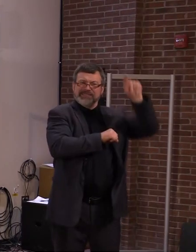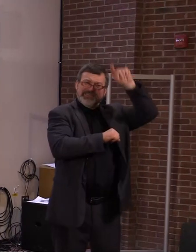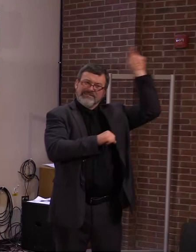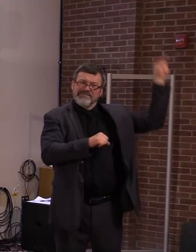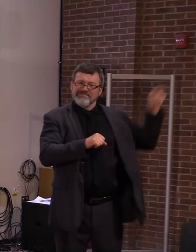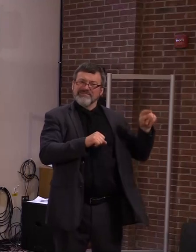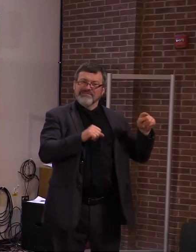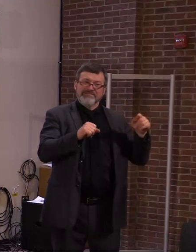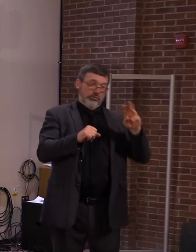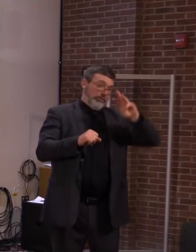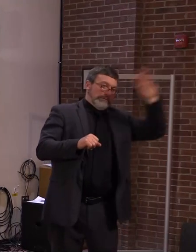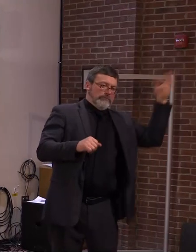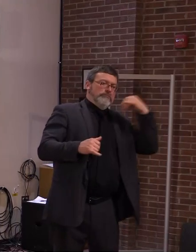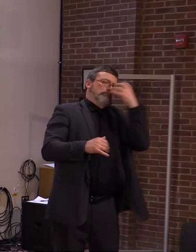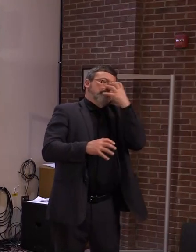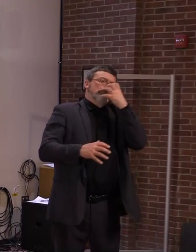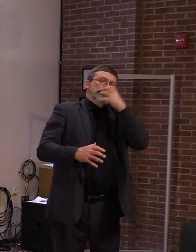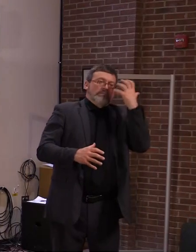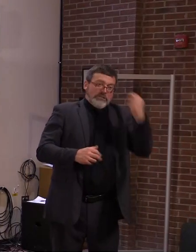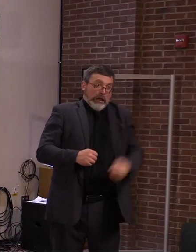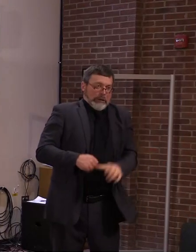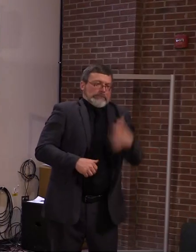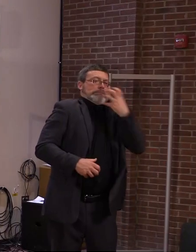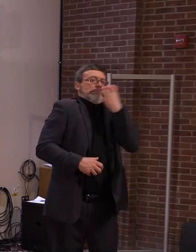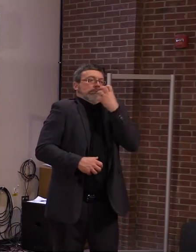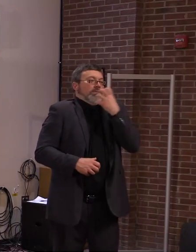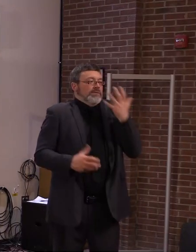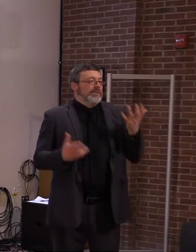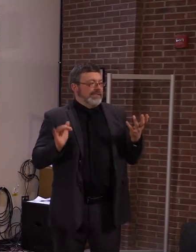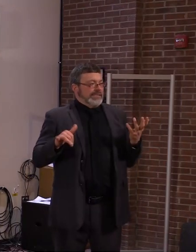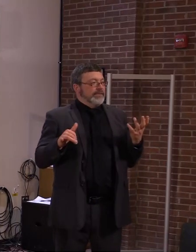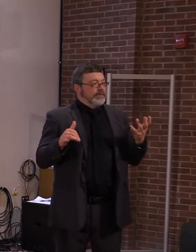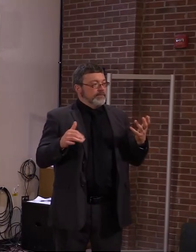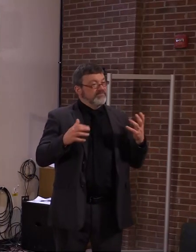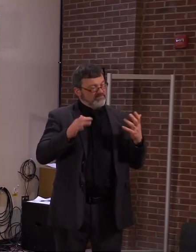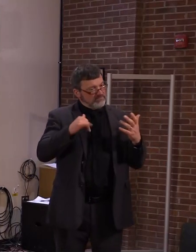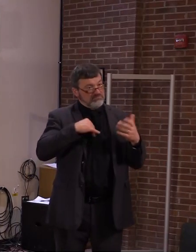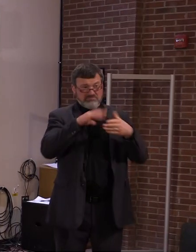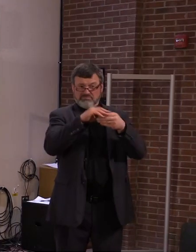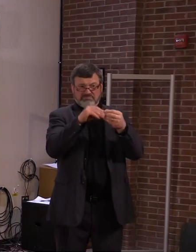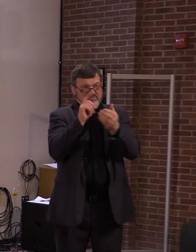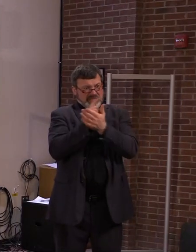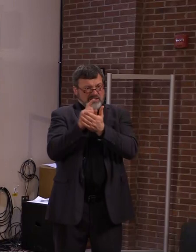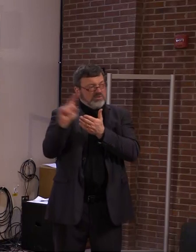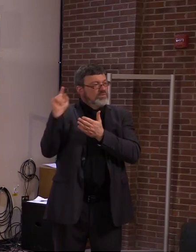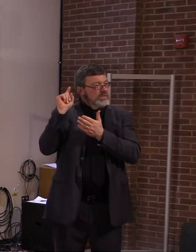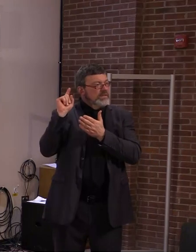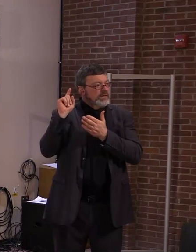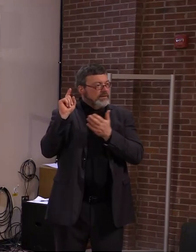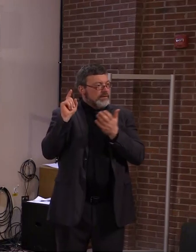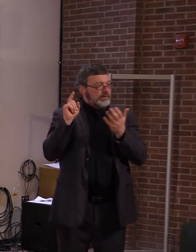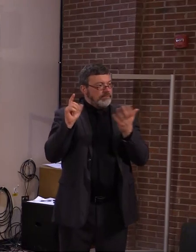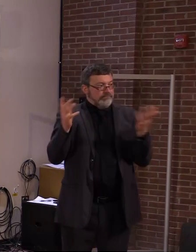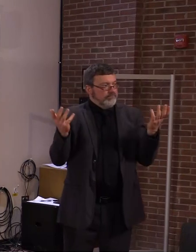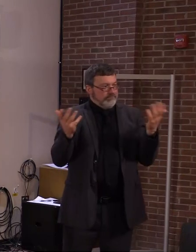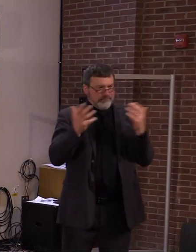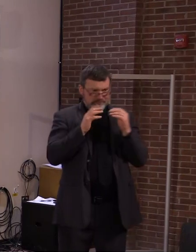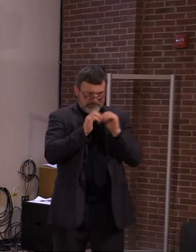so, as I said last week, I think, you know, we're looking at how are we going to handle this